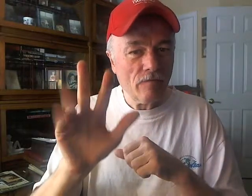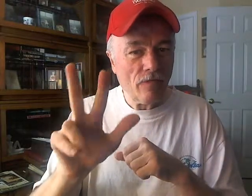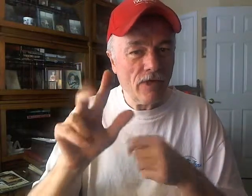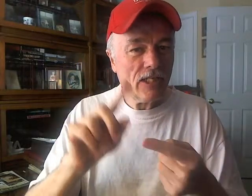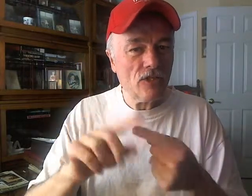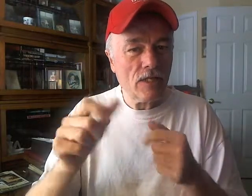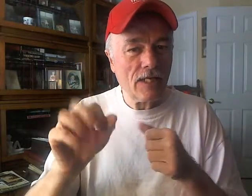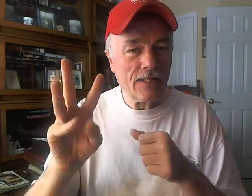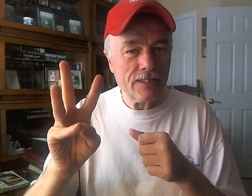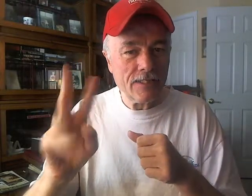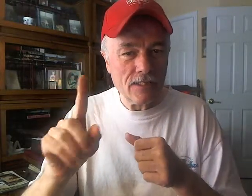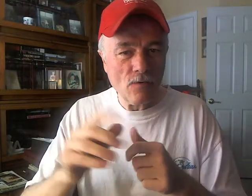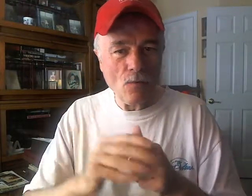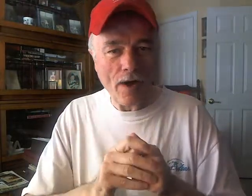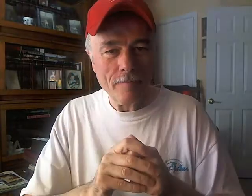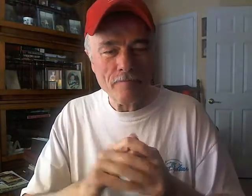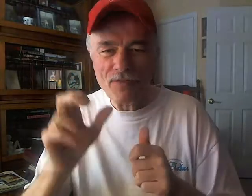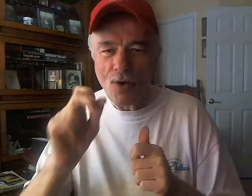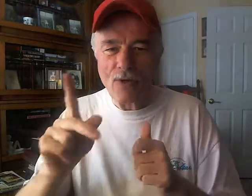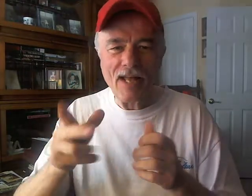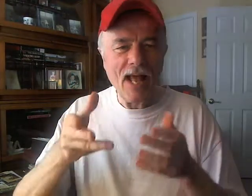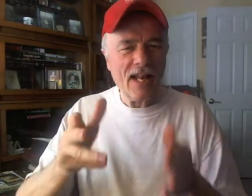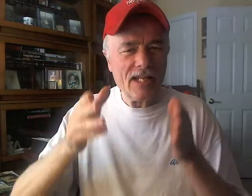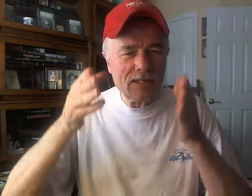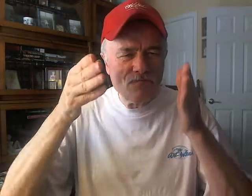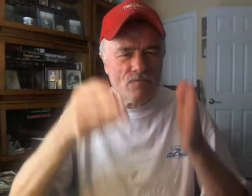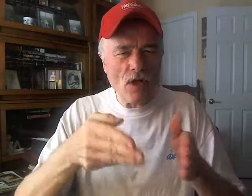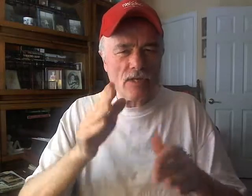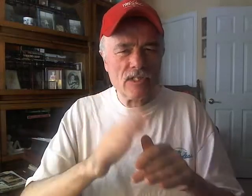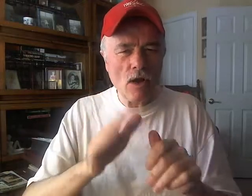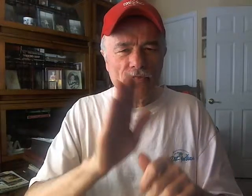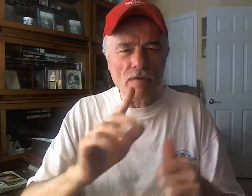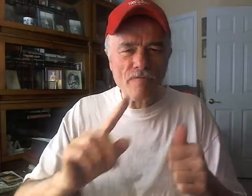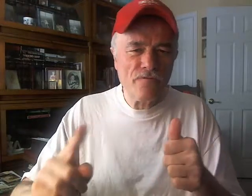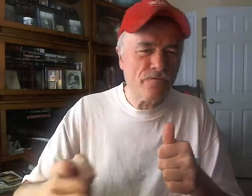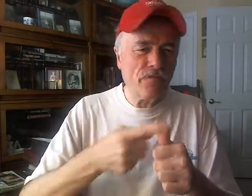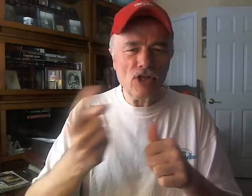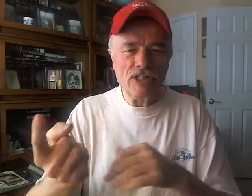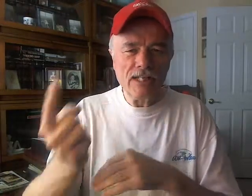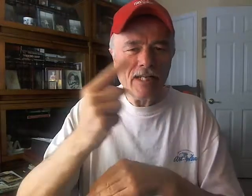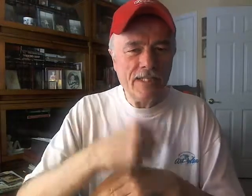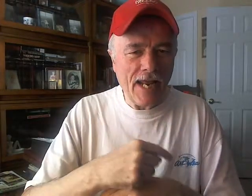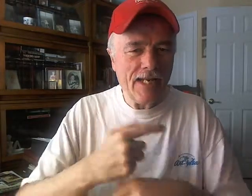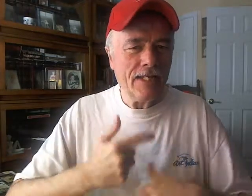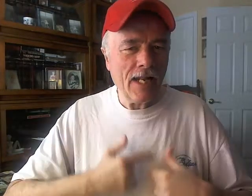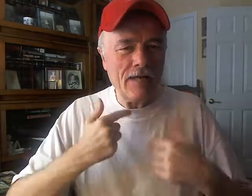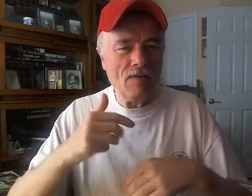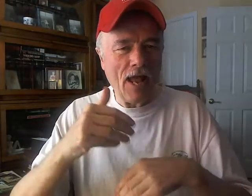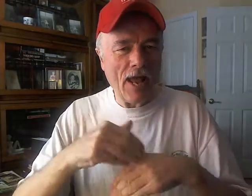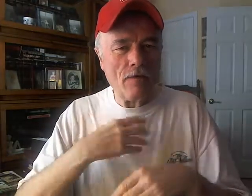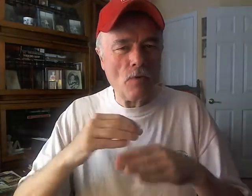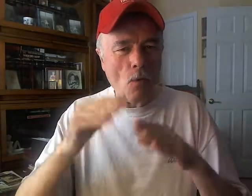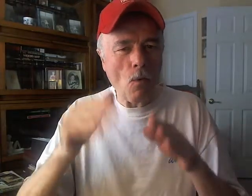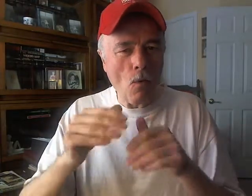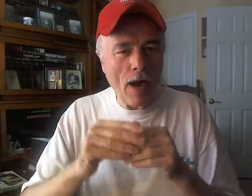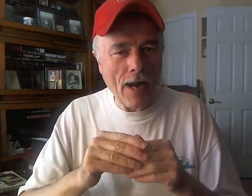the genius. Okay, let's build this up there. They live in the White